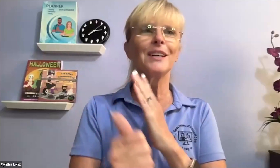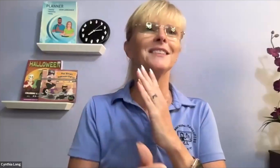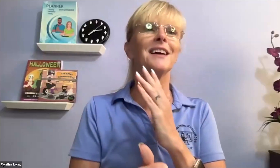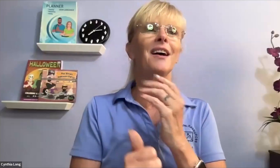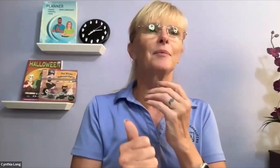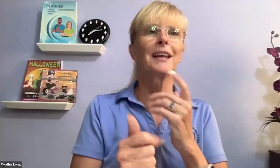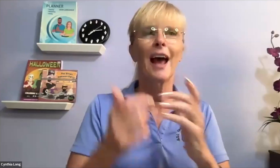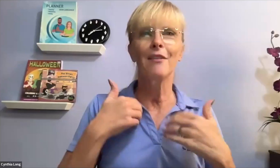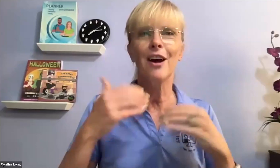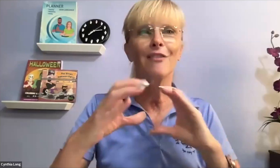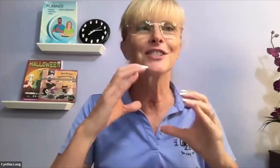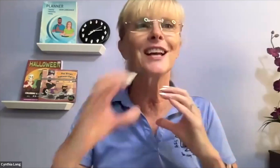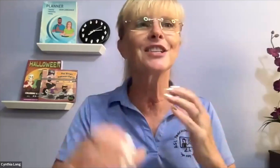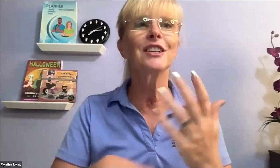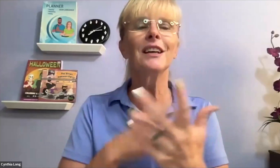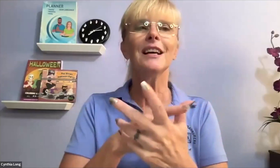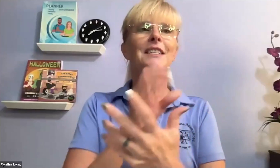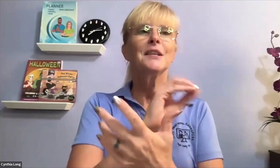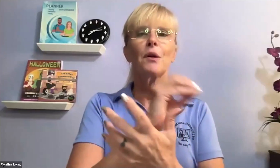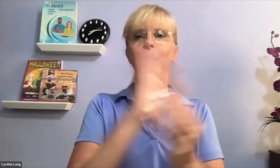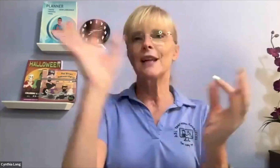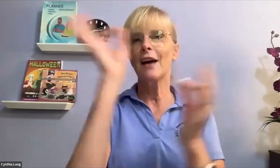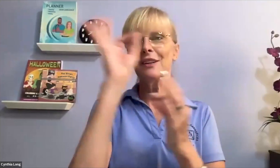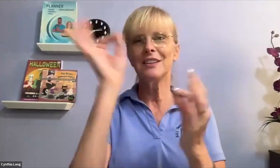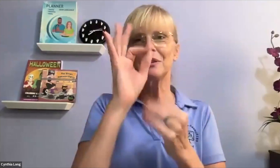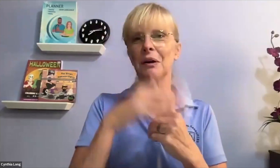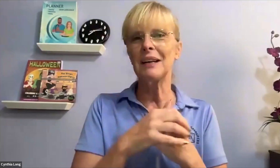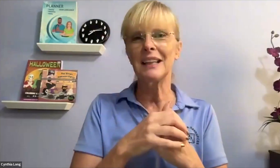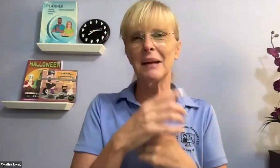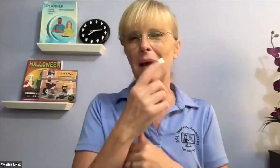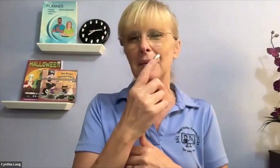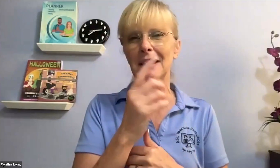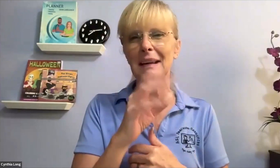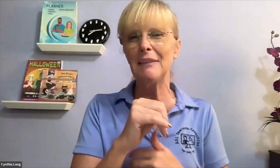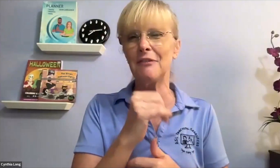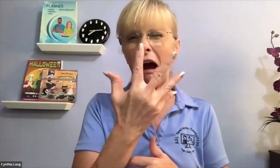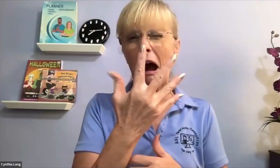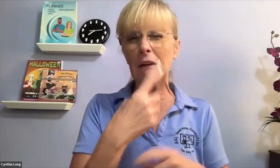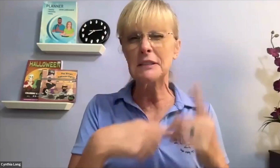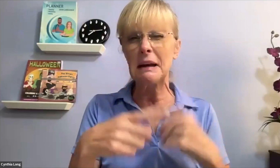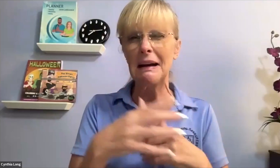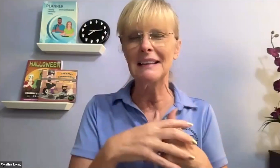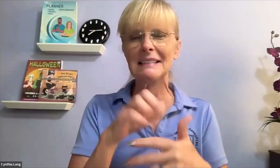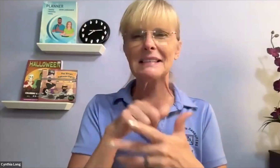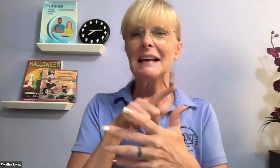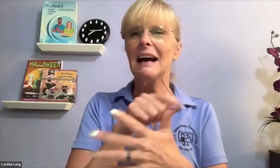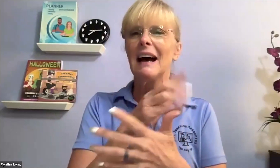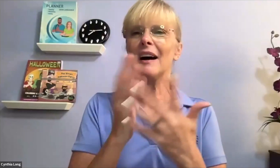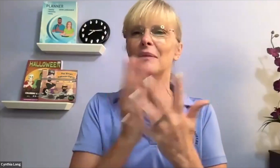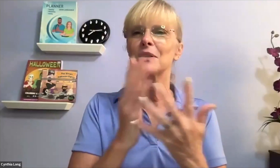fluent, can have a conversation. 0 with, I really don't know anything, maybe 5 signs.